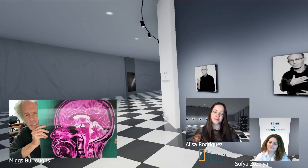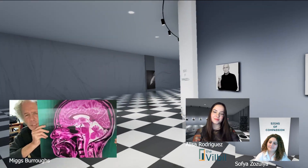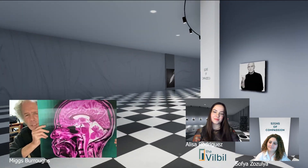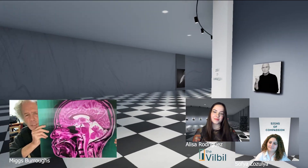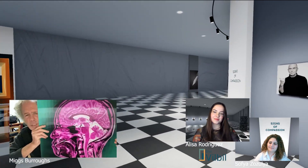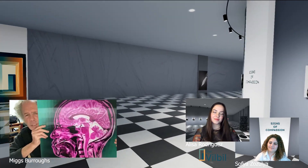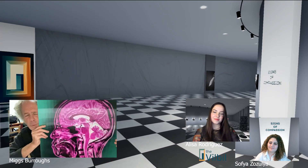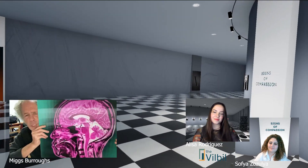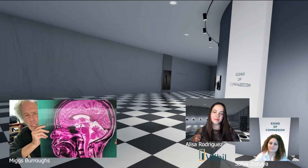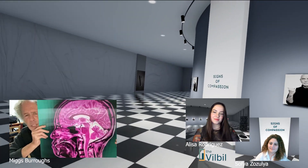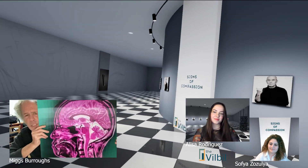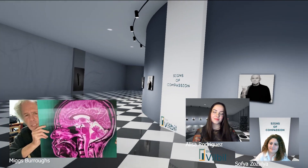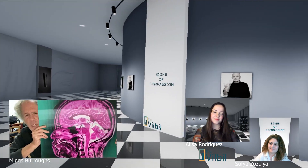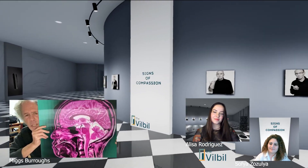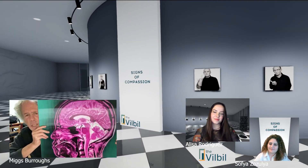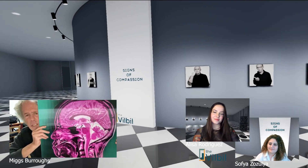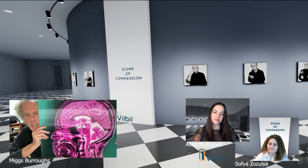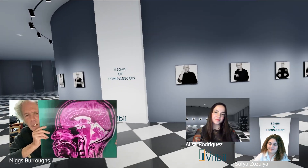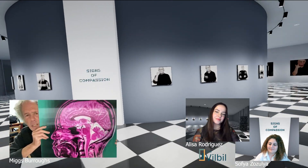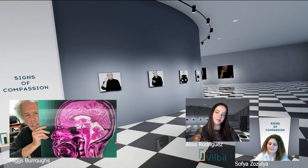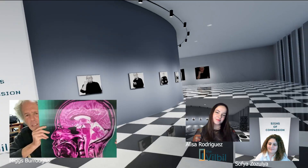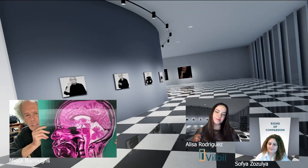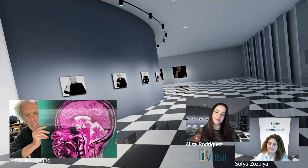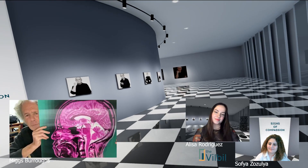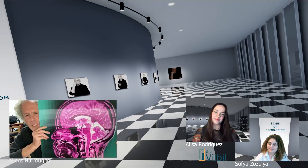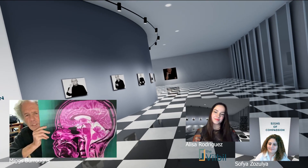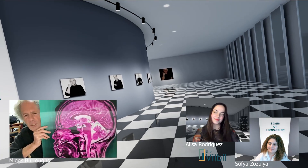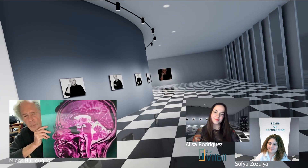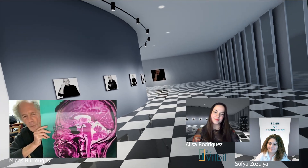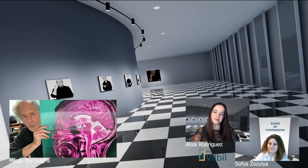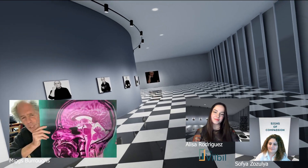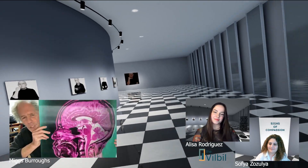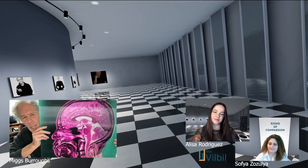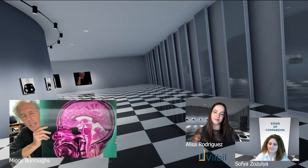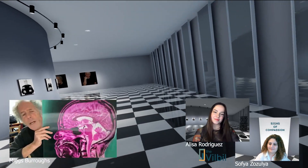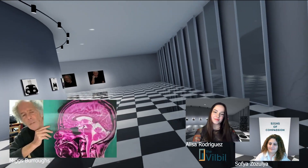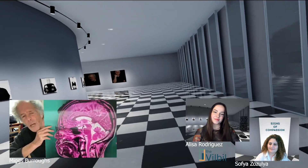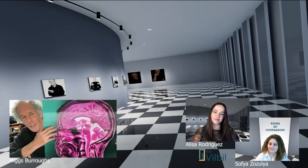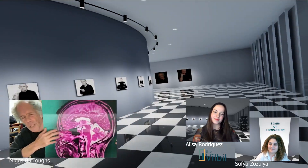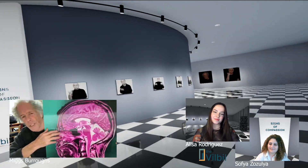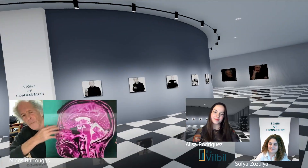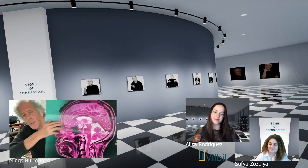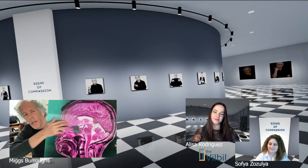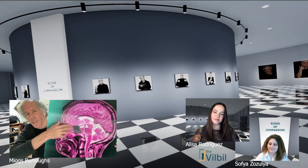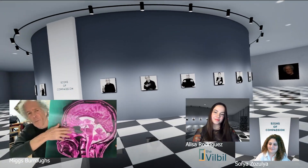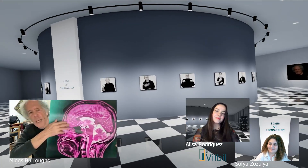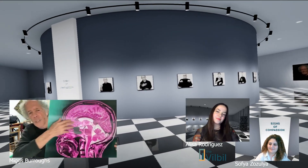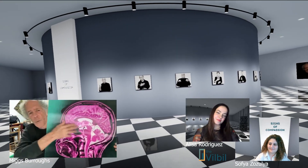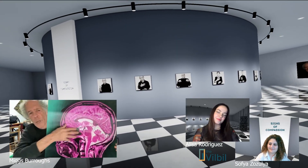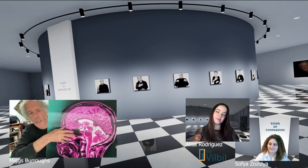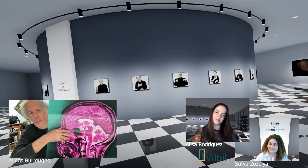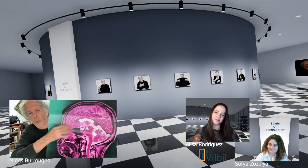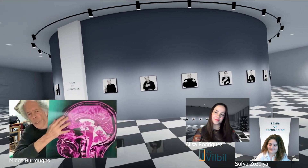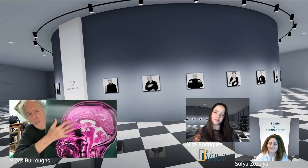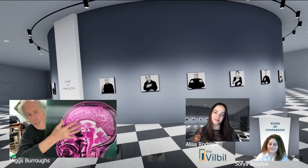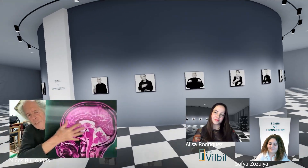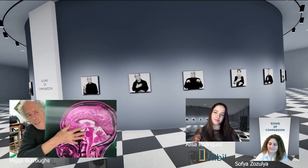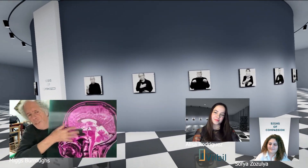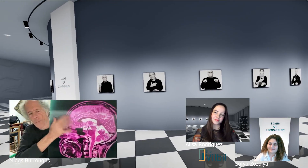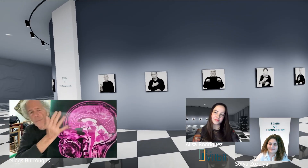to communicate. I mean, isn't the prettiest thing. I colorized it. The MRIs are black and white, so I colorized this to